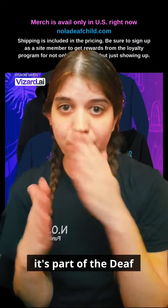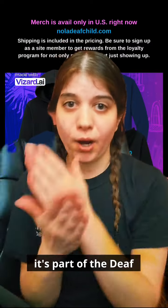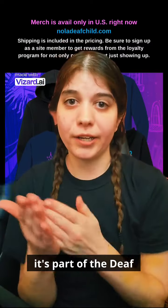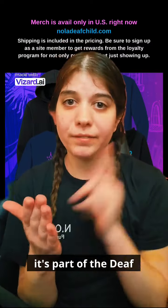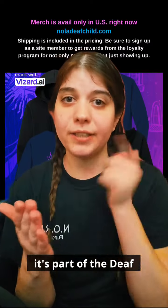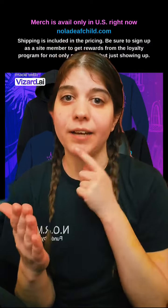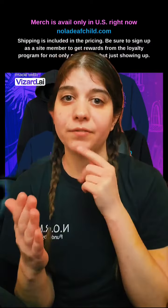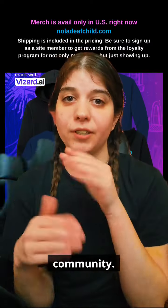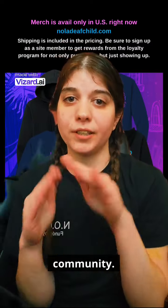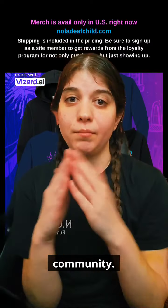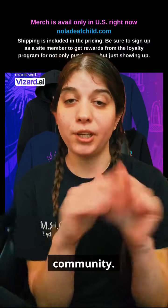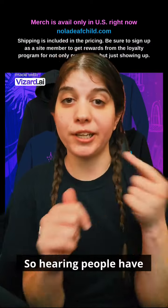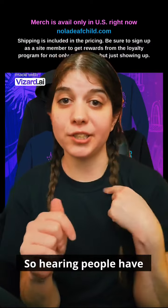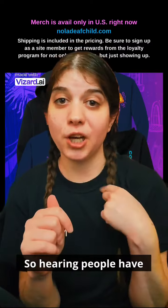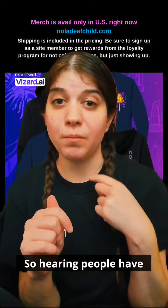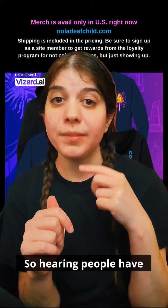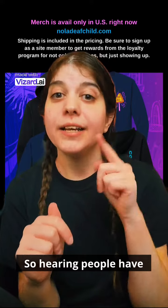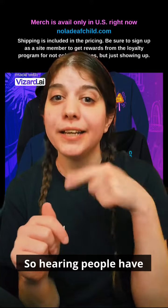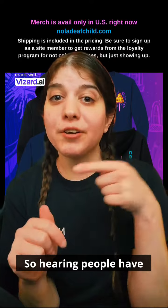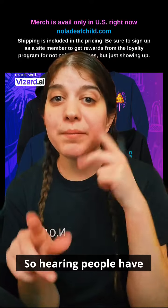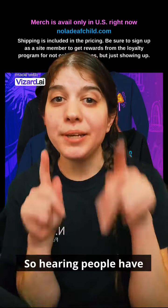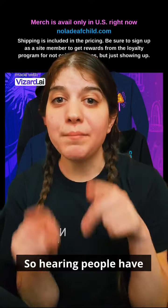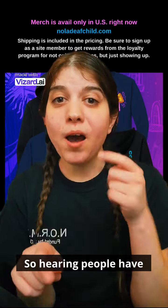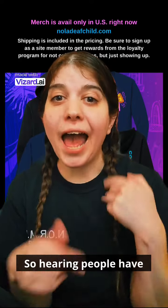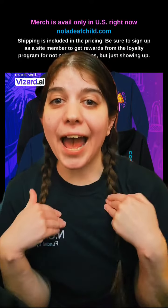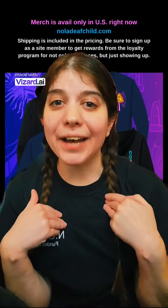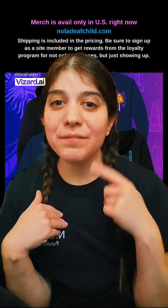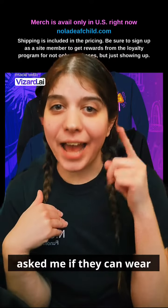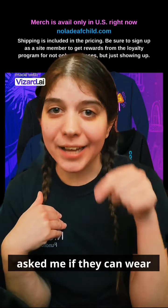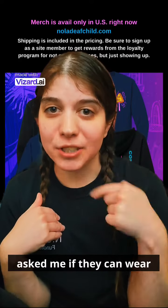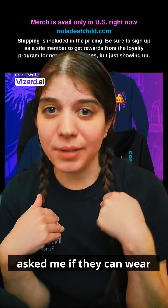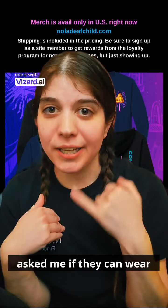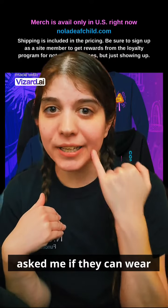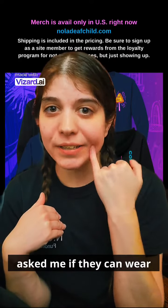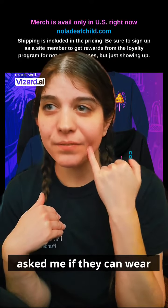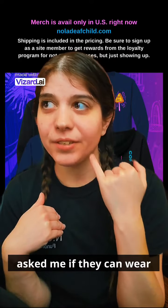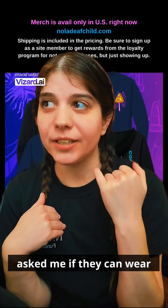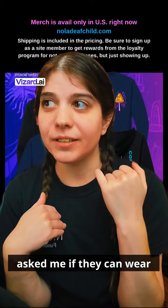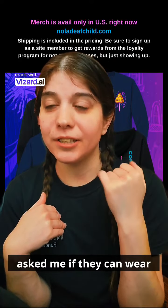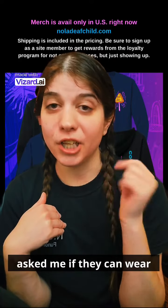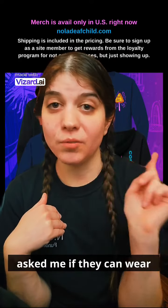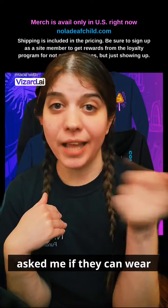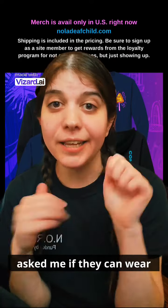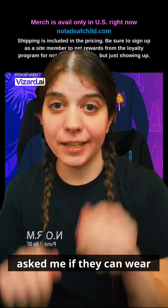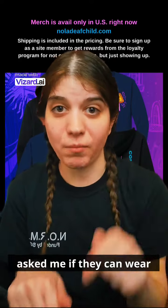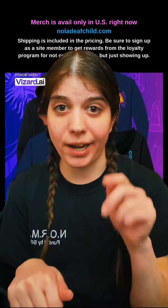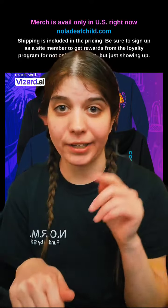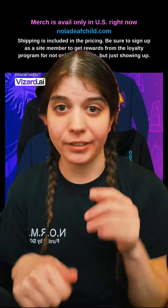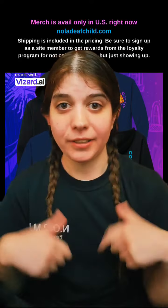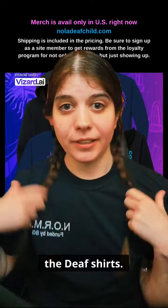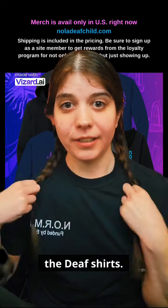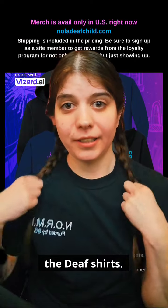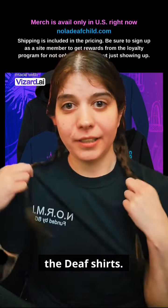part of the deaf community. So hearing people have asked me if, you know, they can wear the